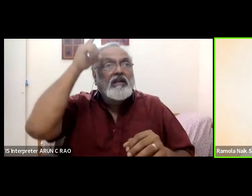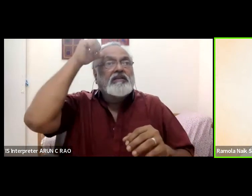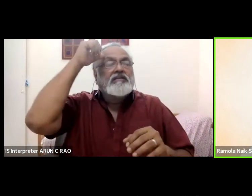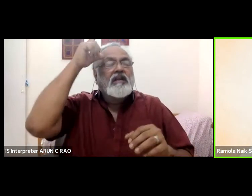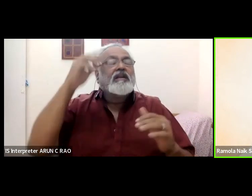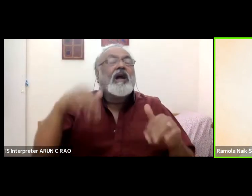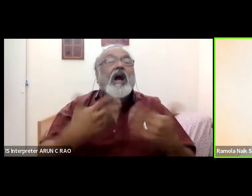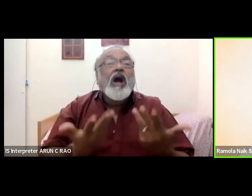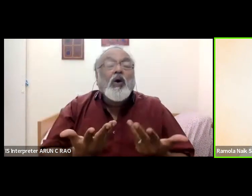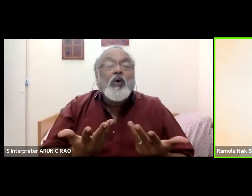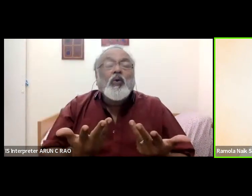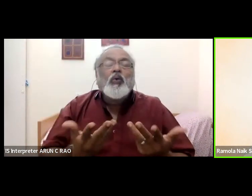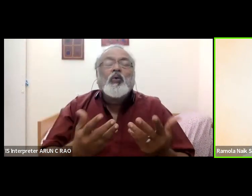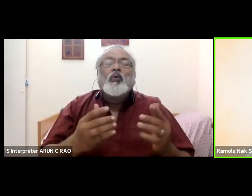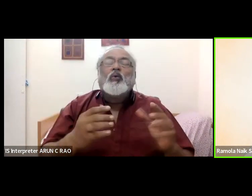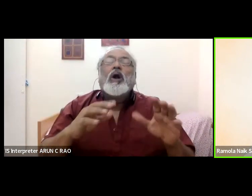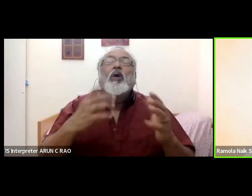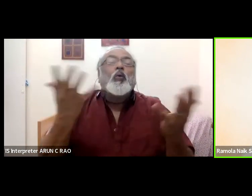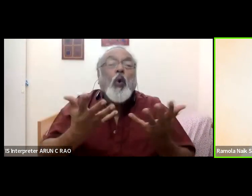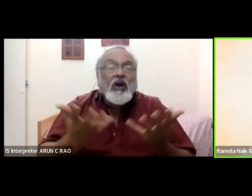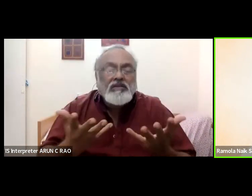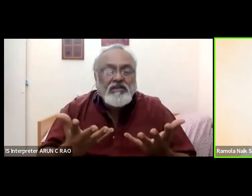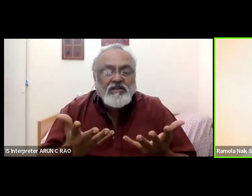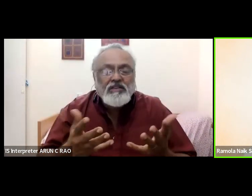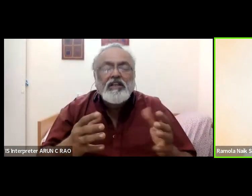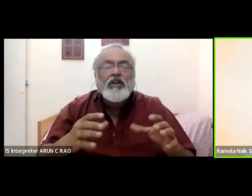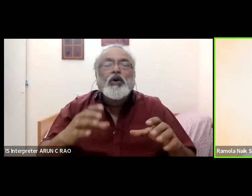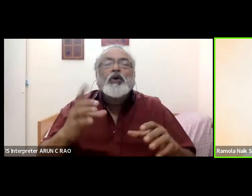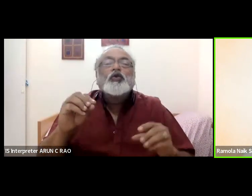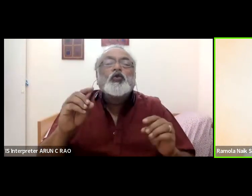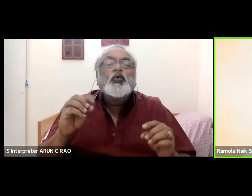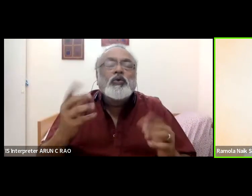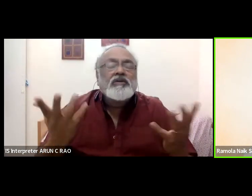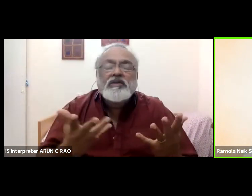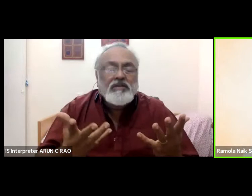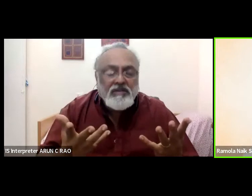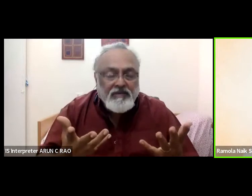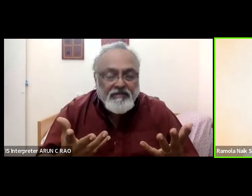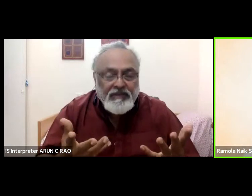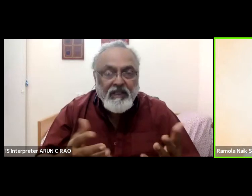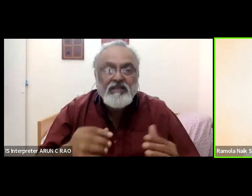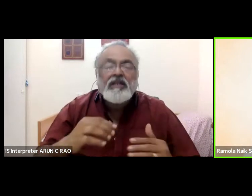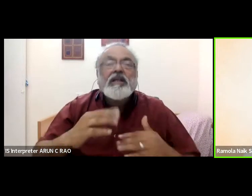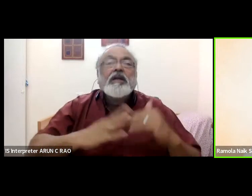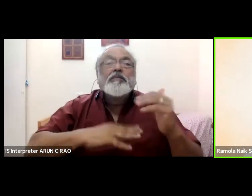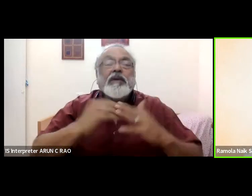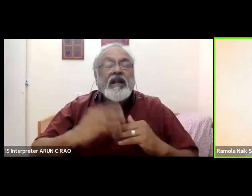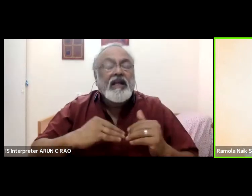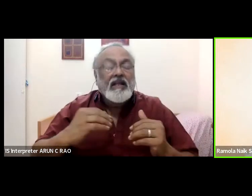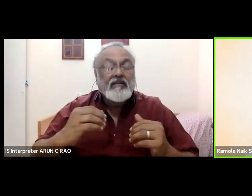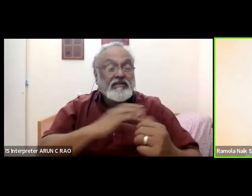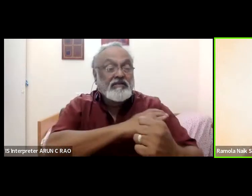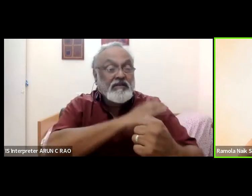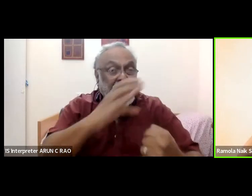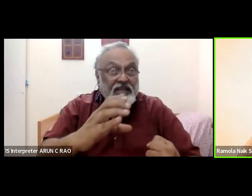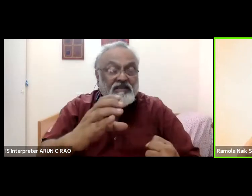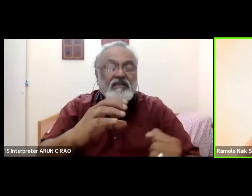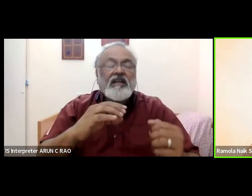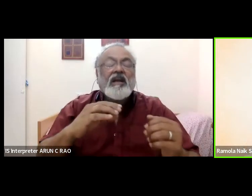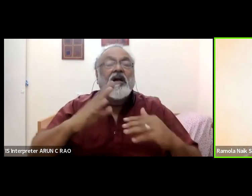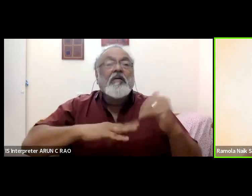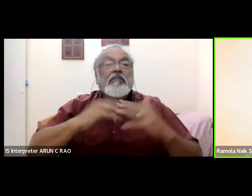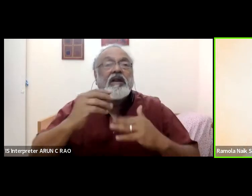done. And that is where really the critical aspect lies, about building capacity, building knowledge, and also to showcase